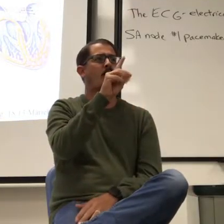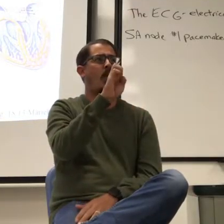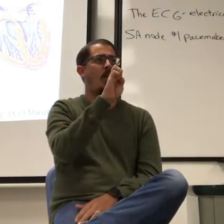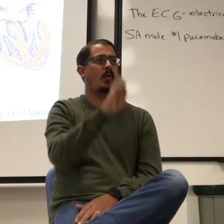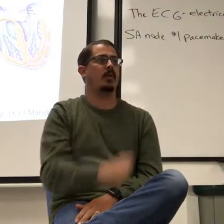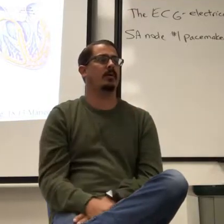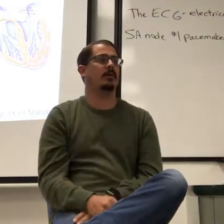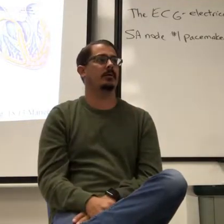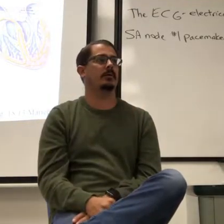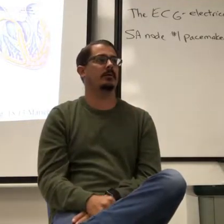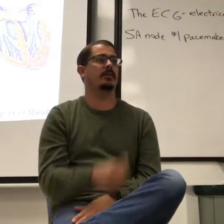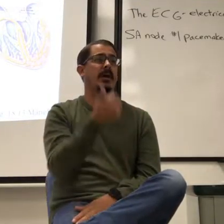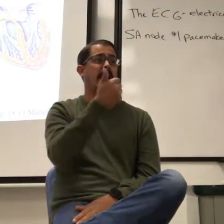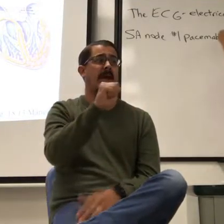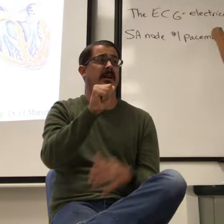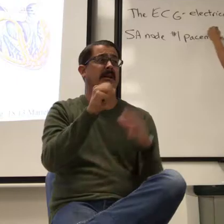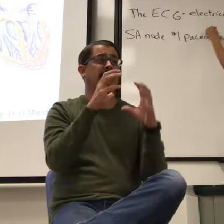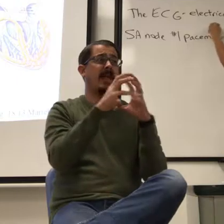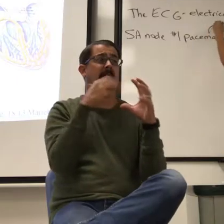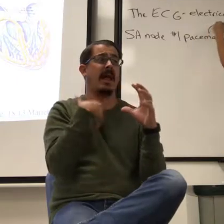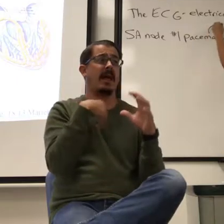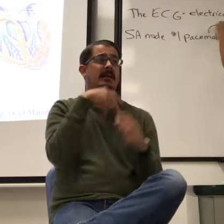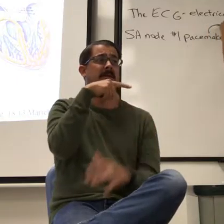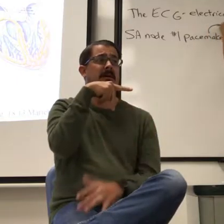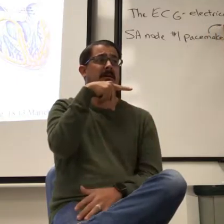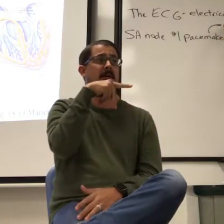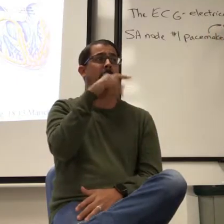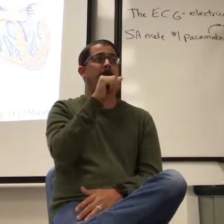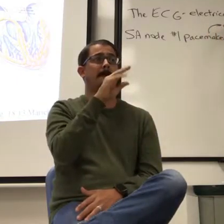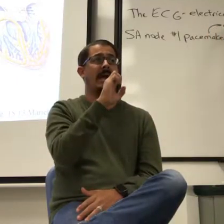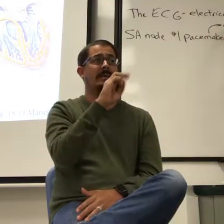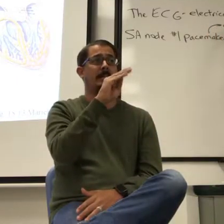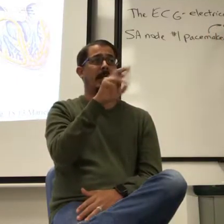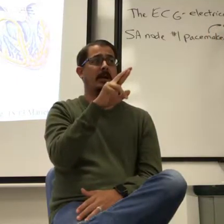So any cell that has a pacemaker potential,